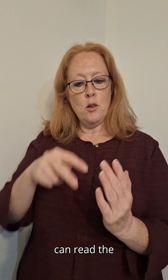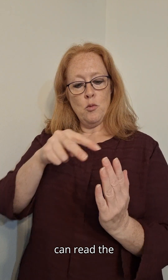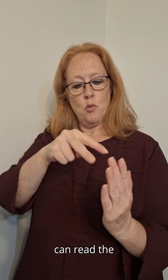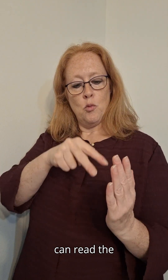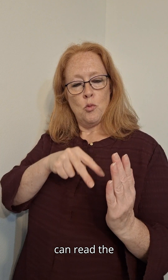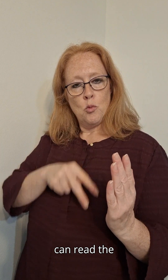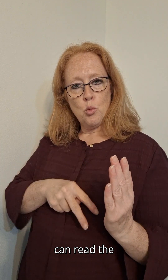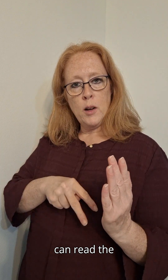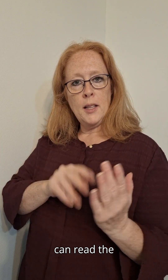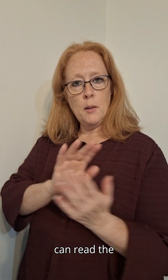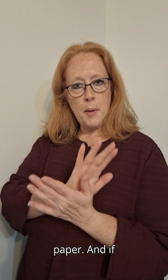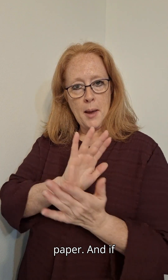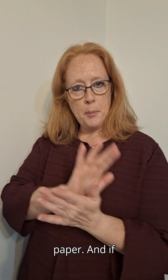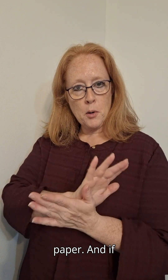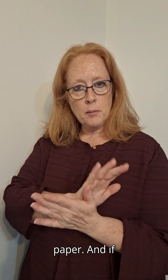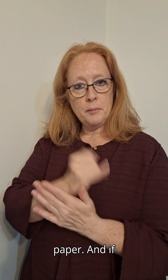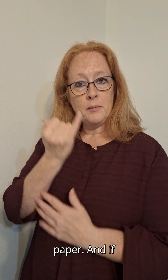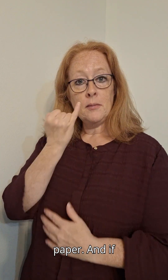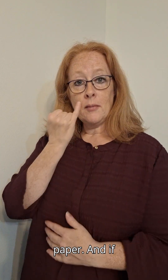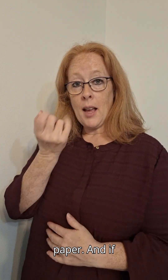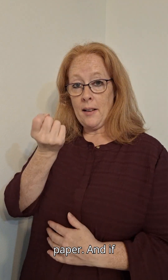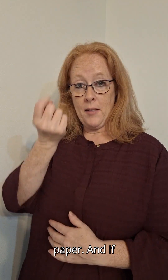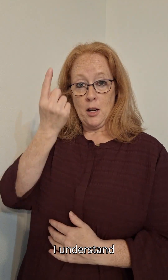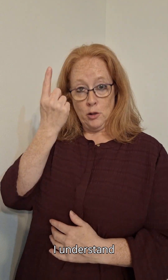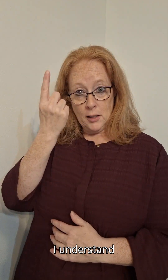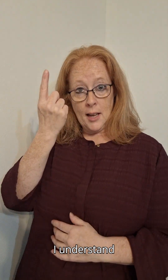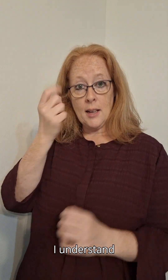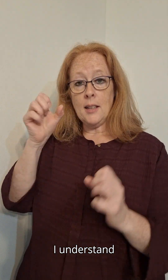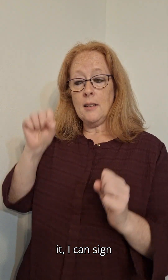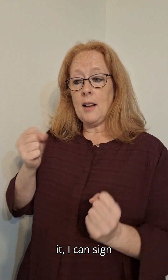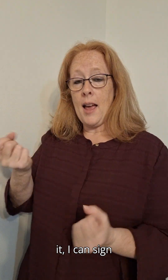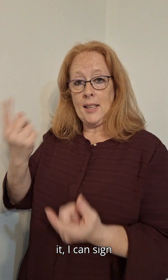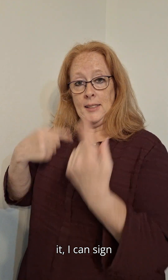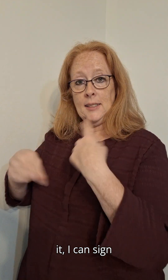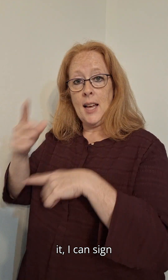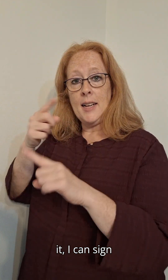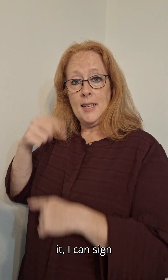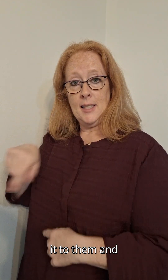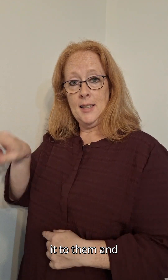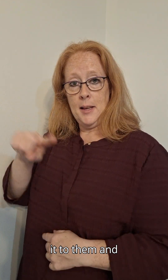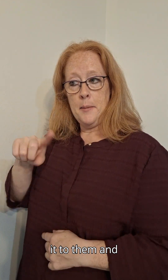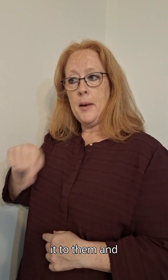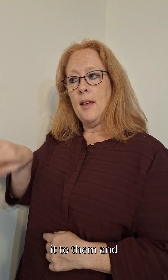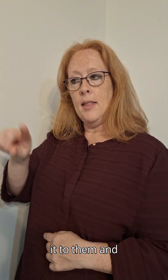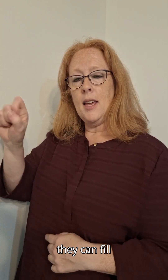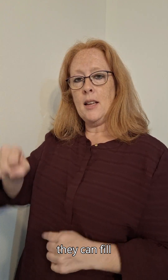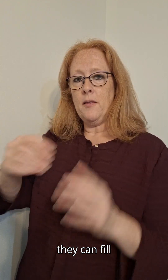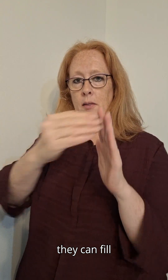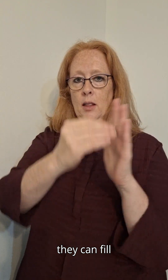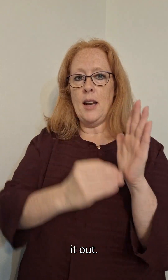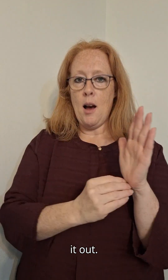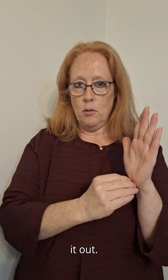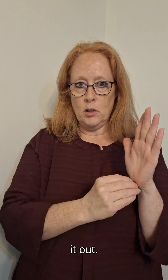can read the paper, and if I understand it, I can sign it to them and they can fill it out.